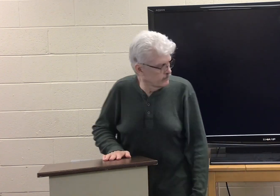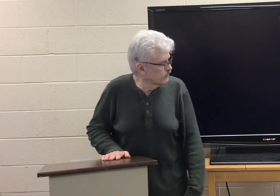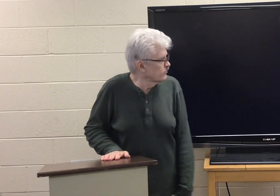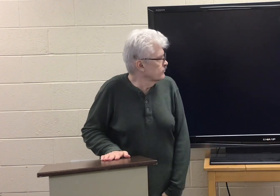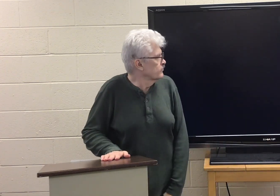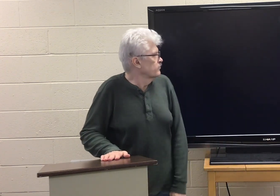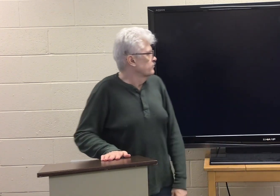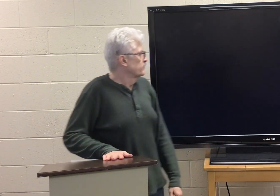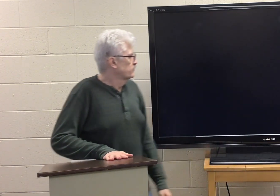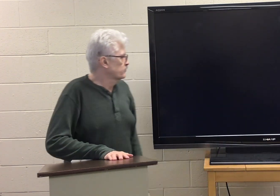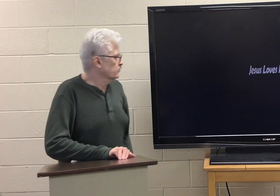Hello?